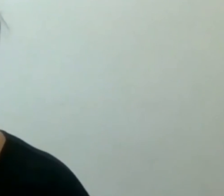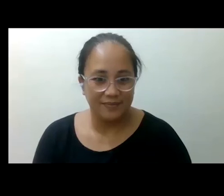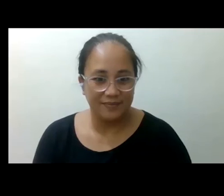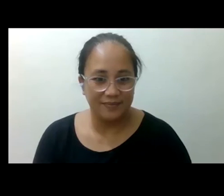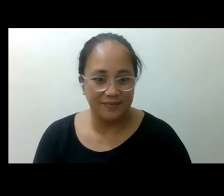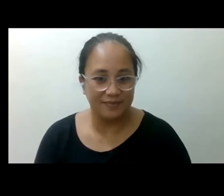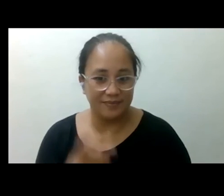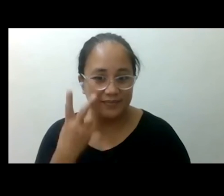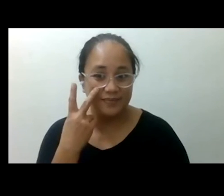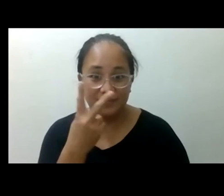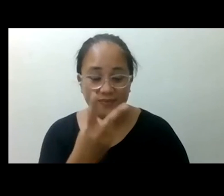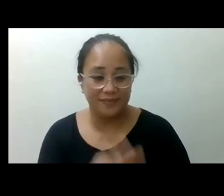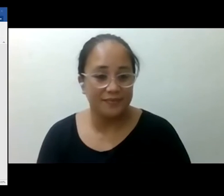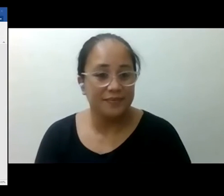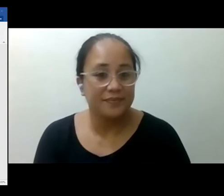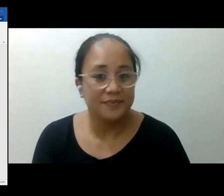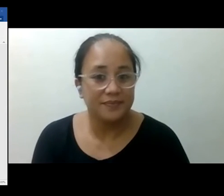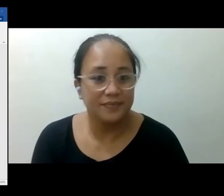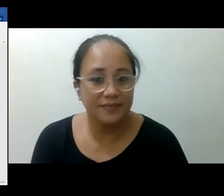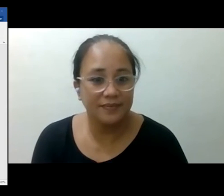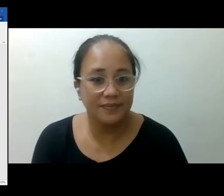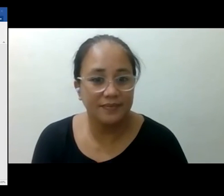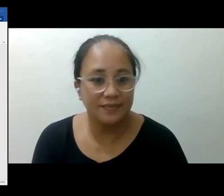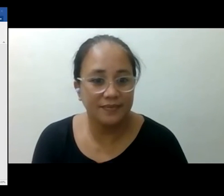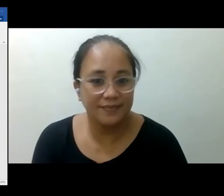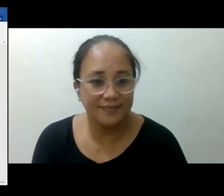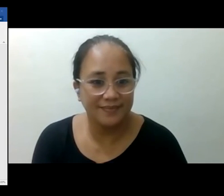All right. So let me get.